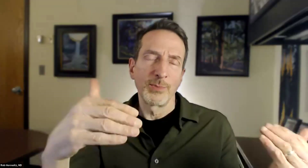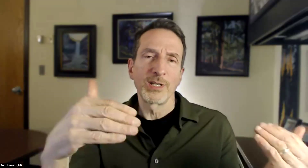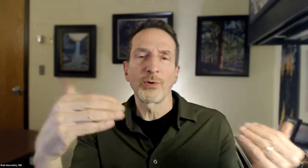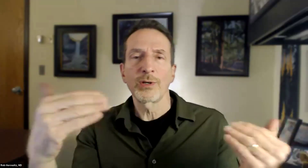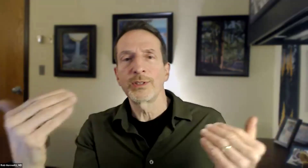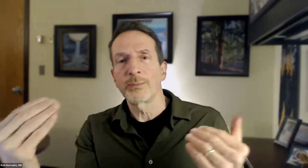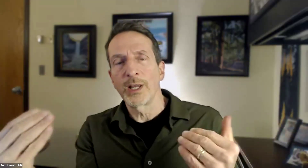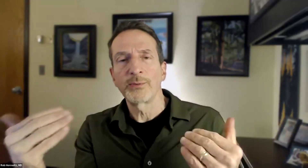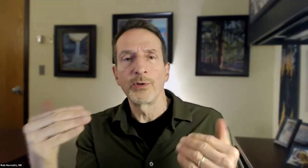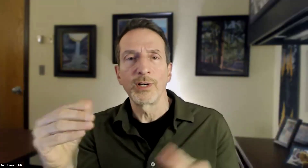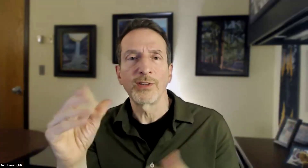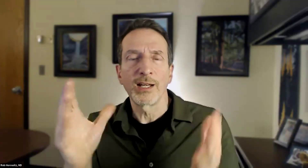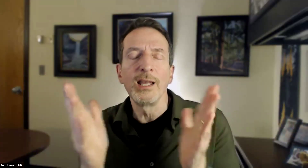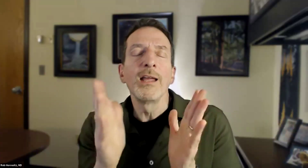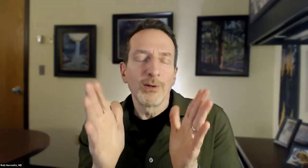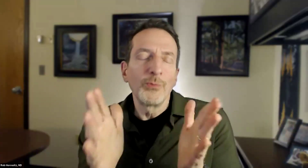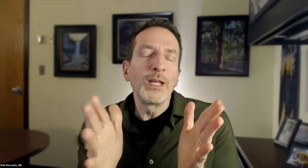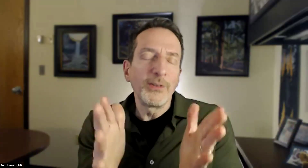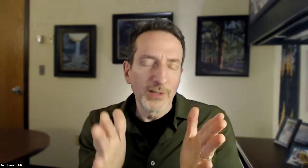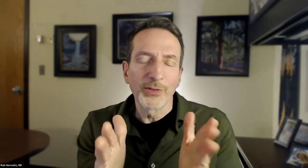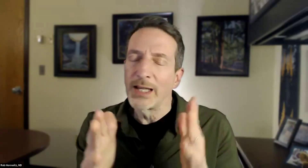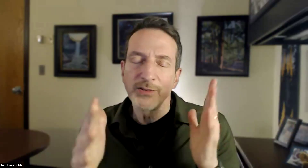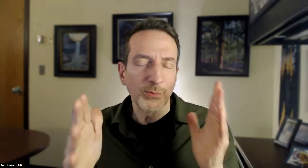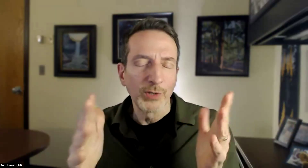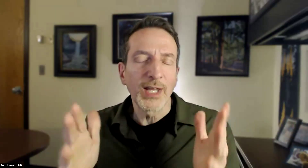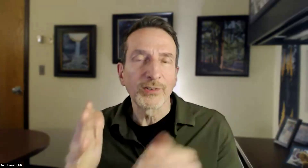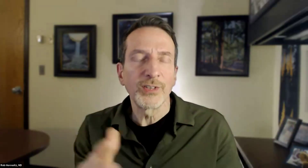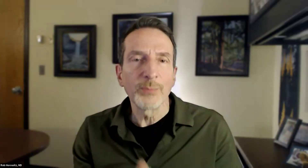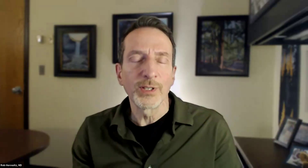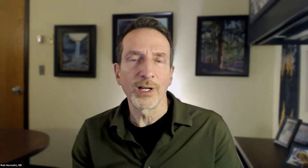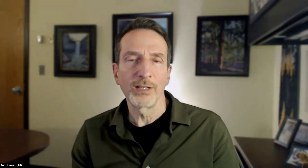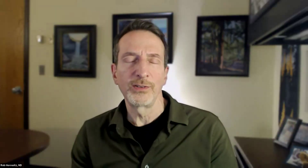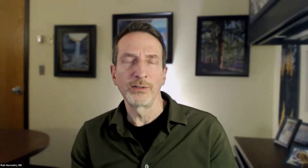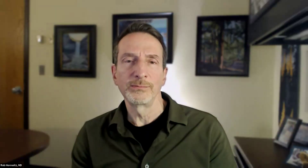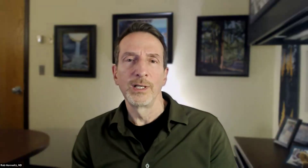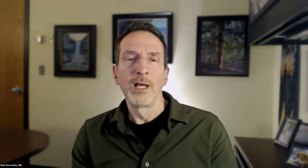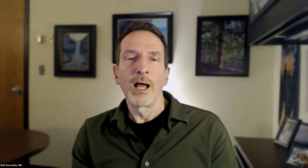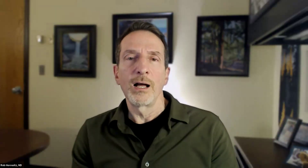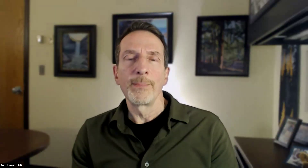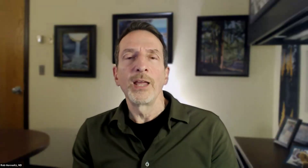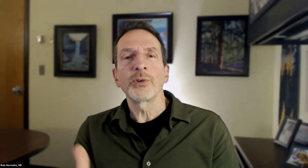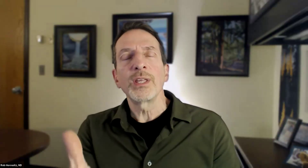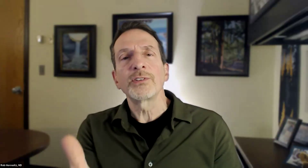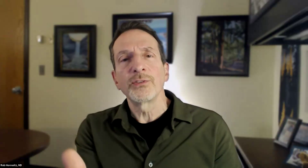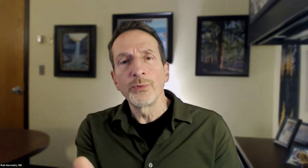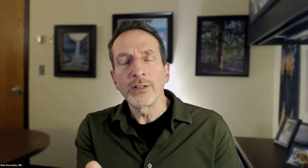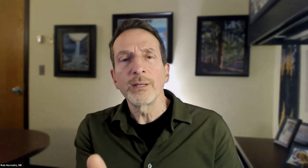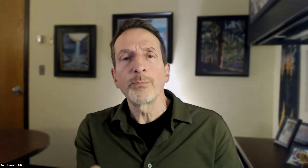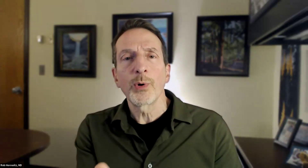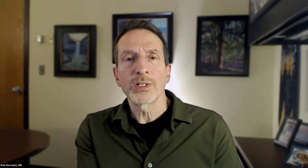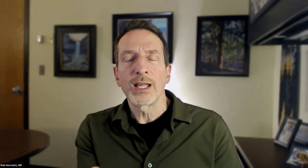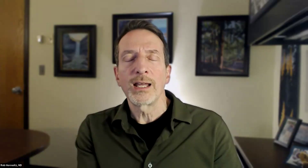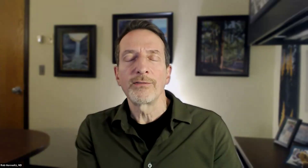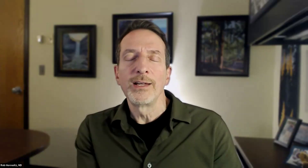or adjustment disorder with depressed mood or anxiety, reasonable things that will not stigmatize you. So yes, it's